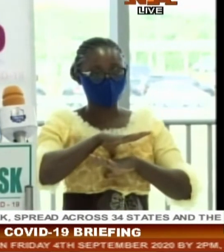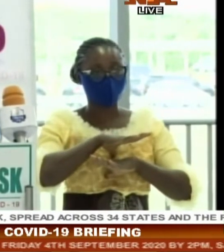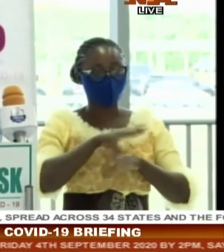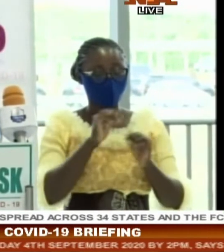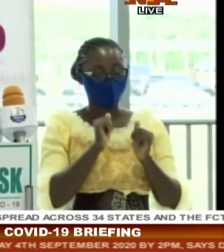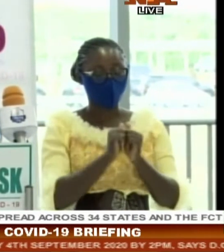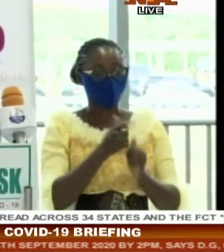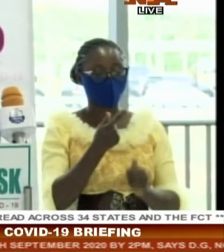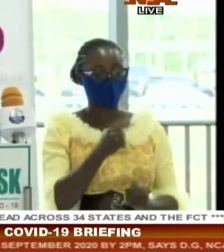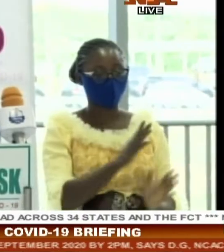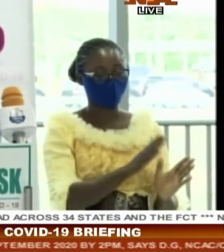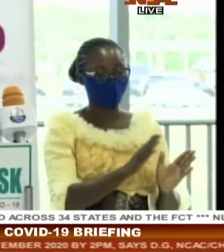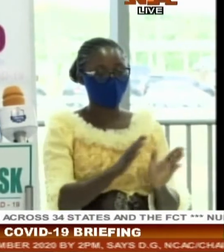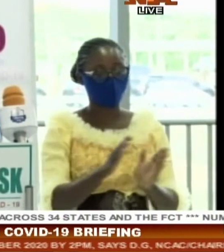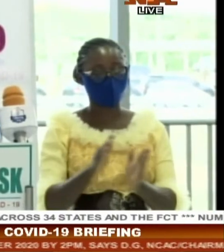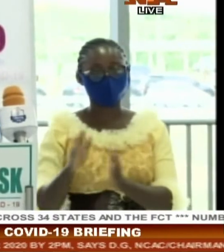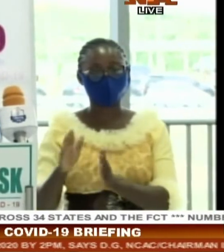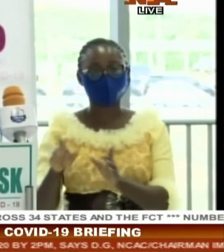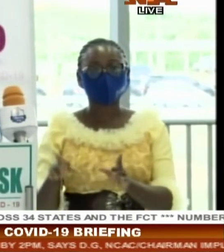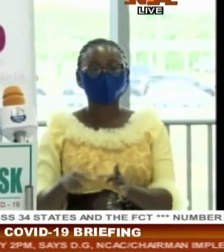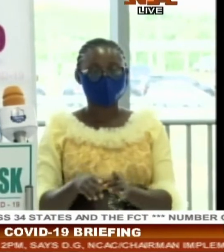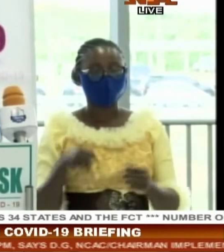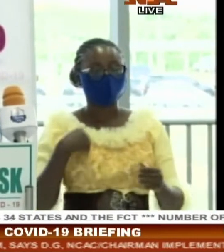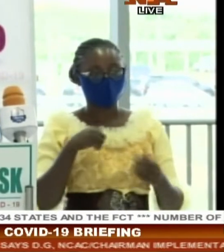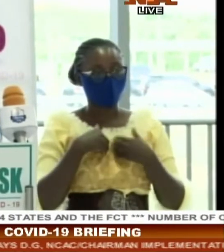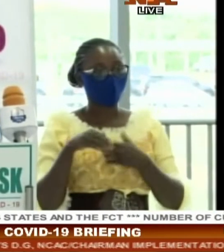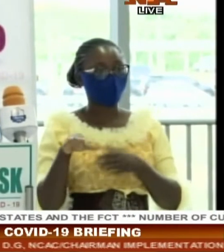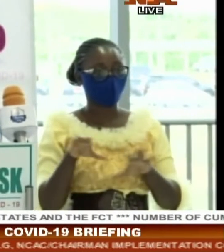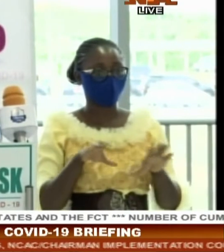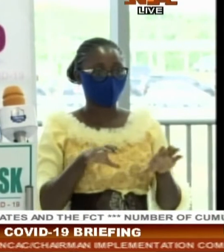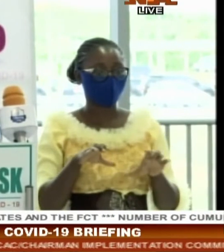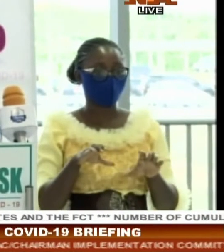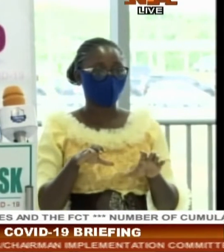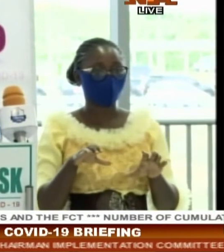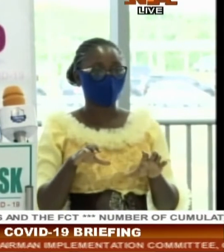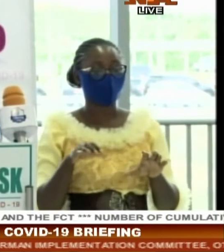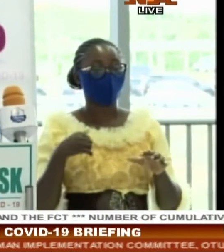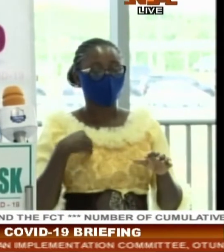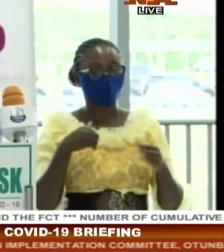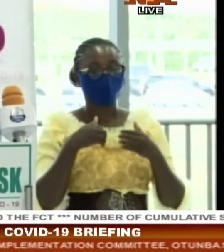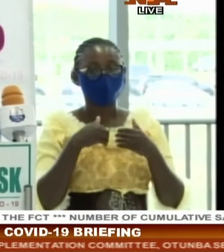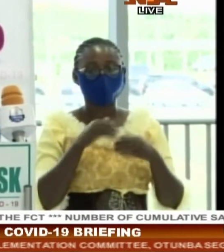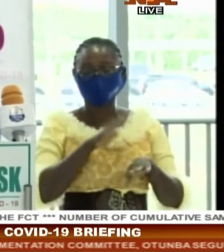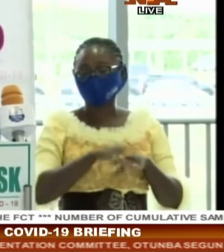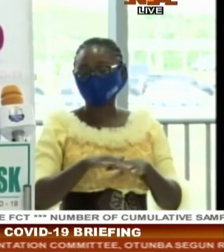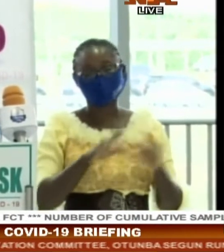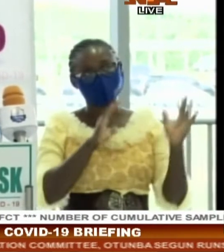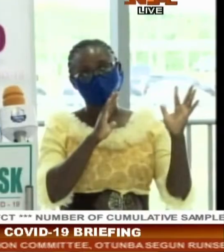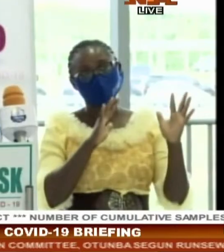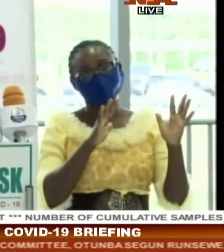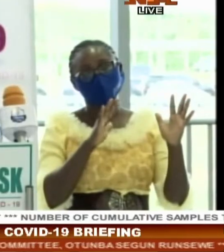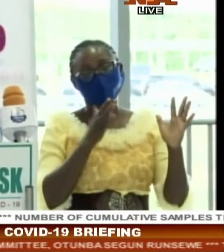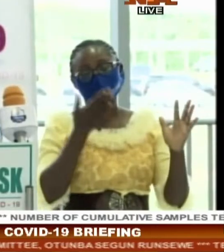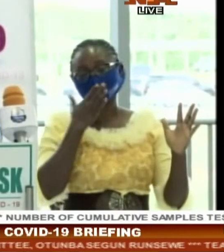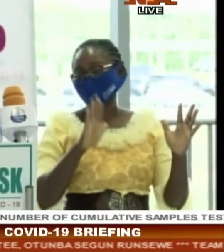the preparations so far. We don't anticipate any hitches.